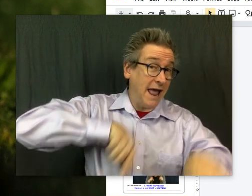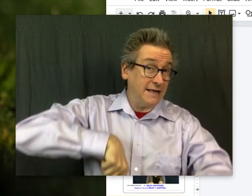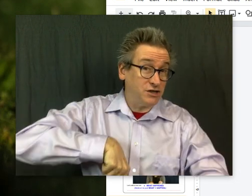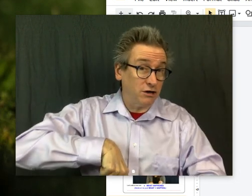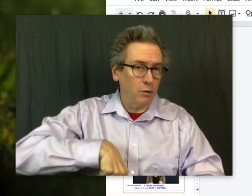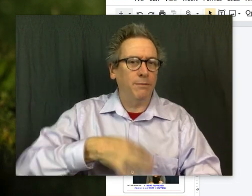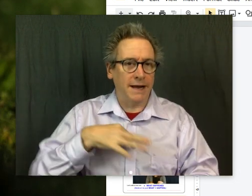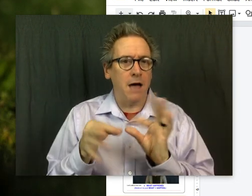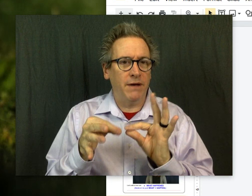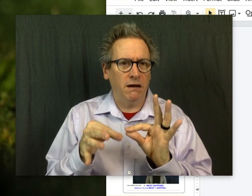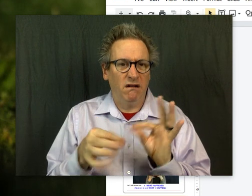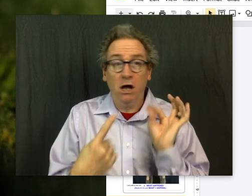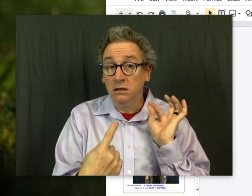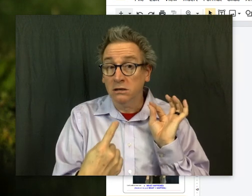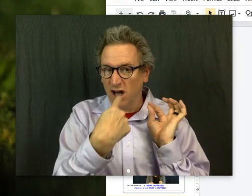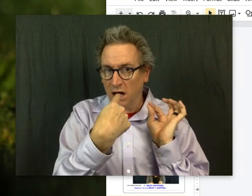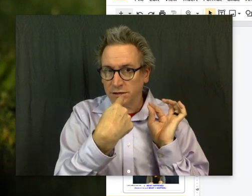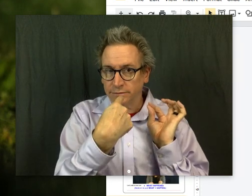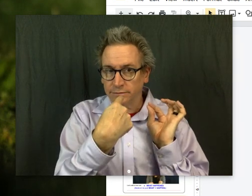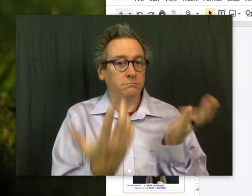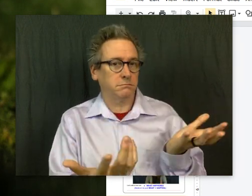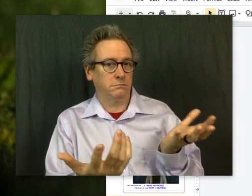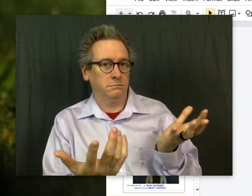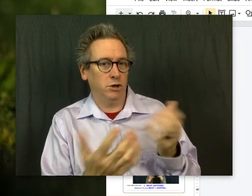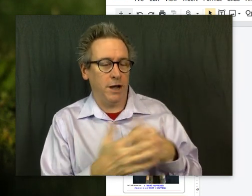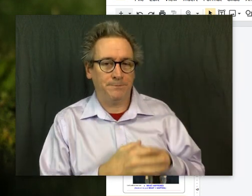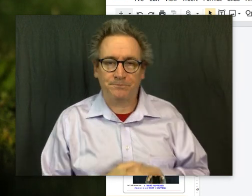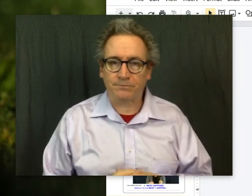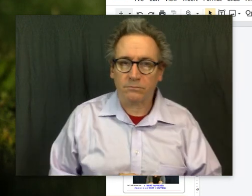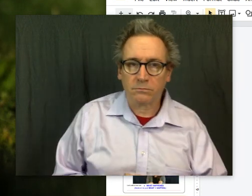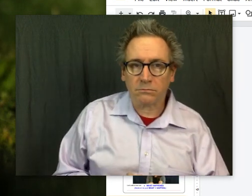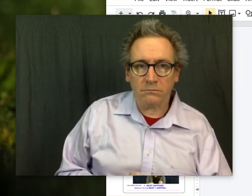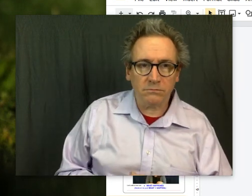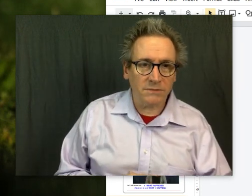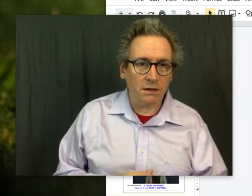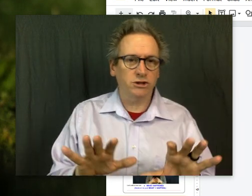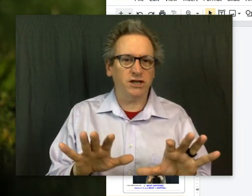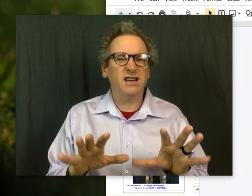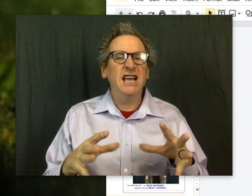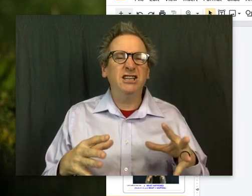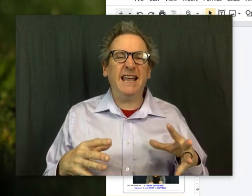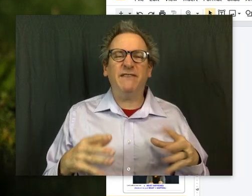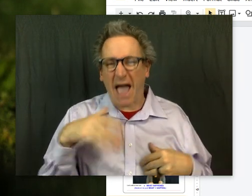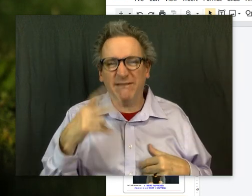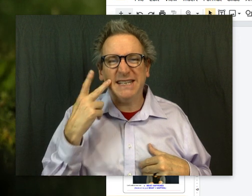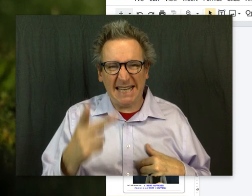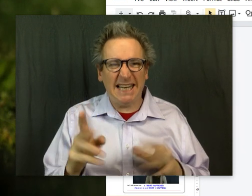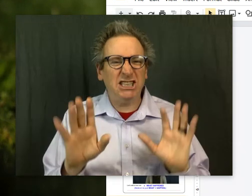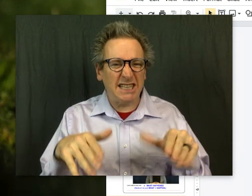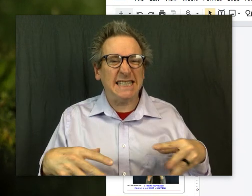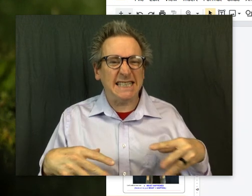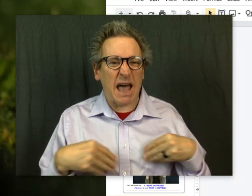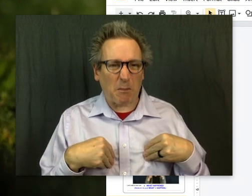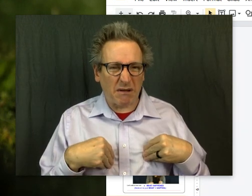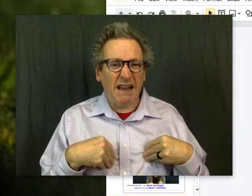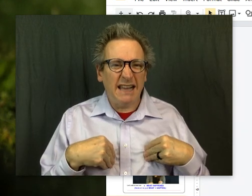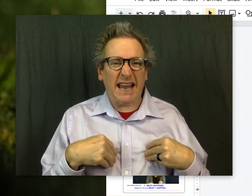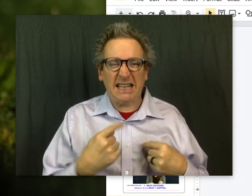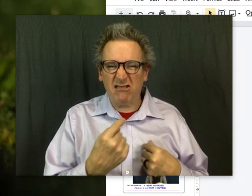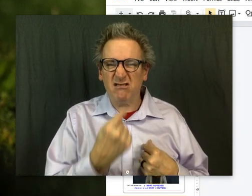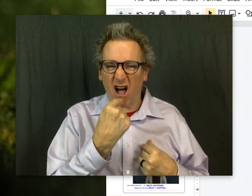then I answer with my comment, sucks. Okay. Just, if you haven't seen it, just